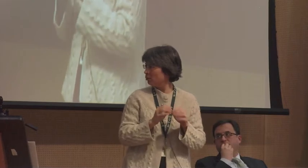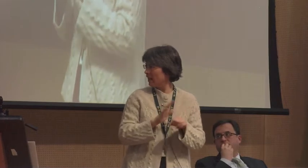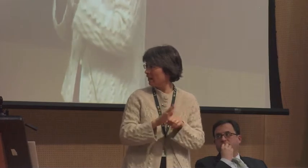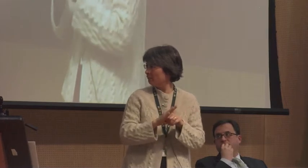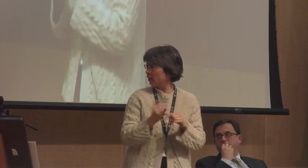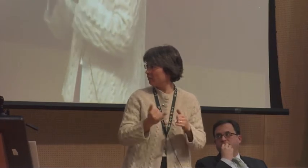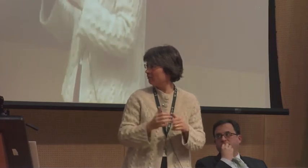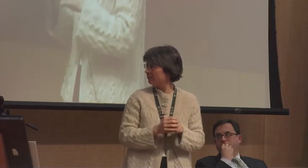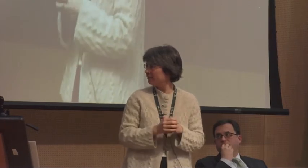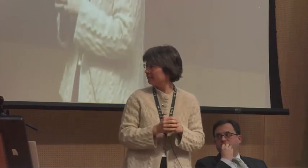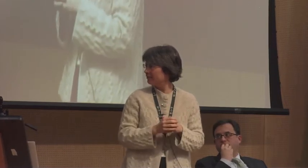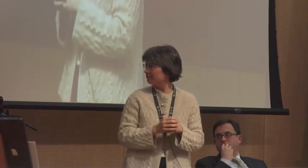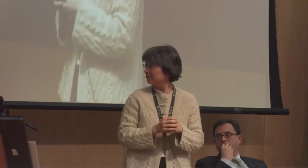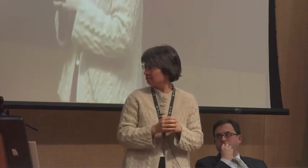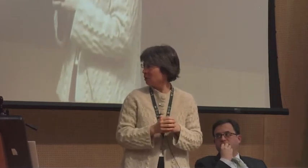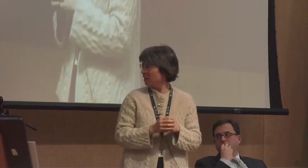that enough for now?